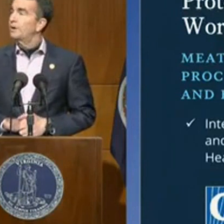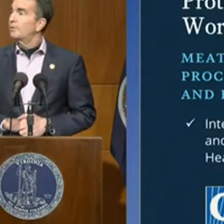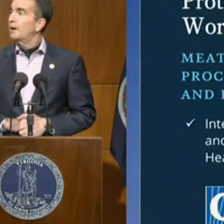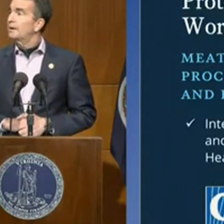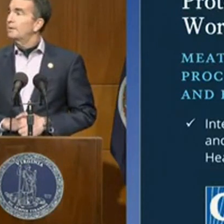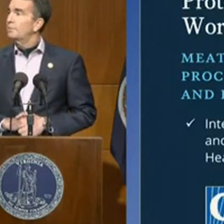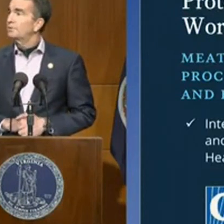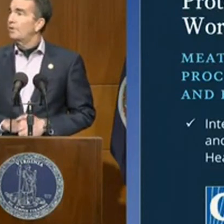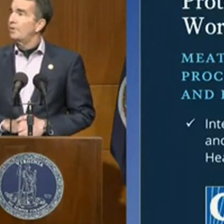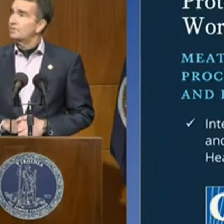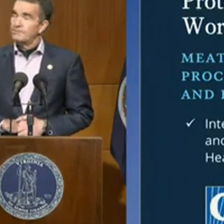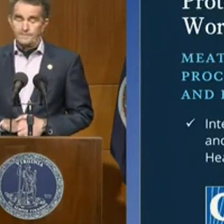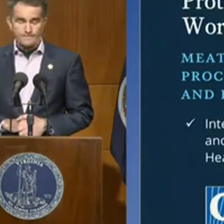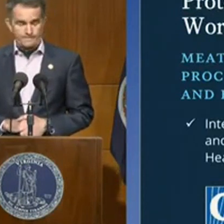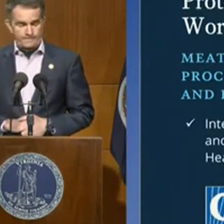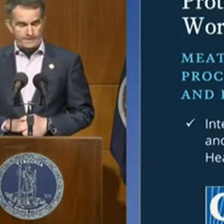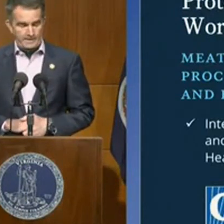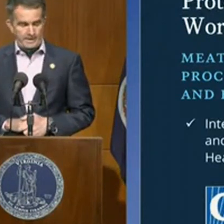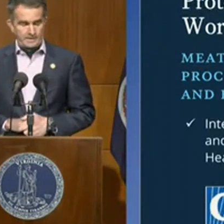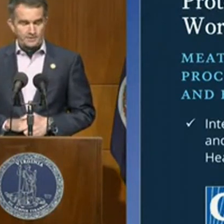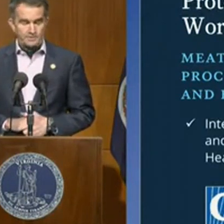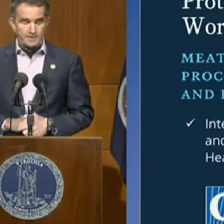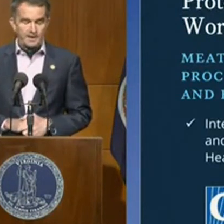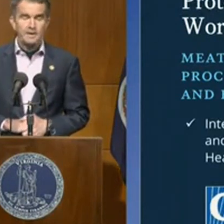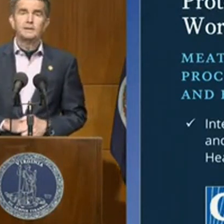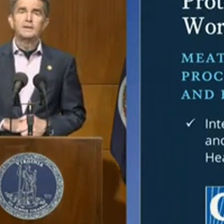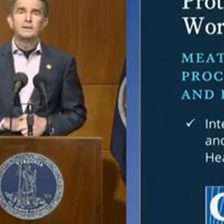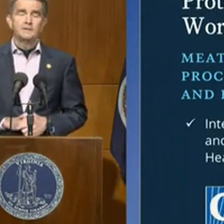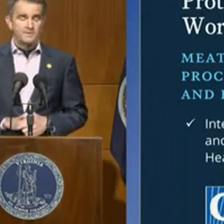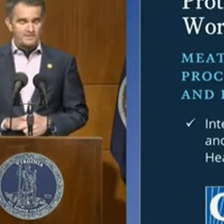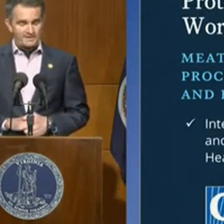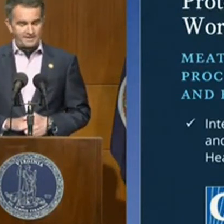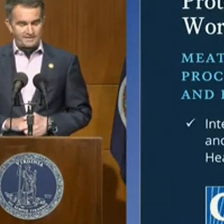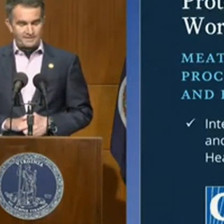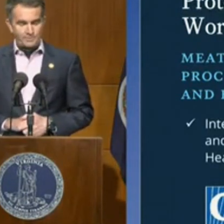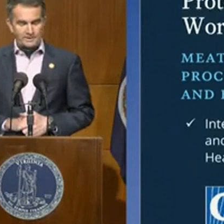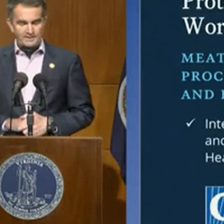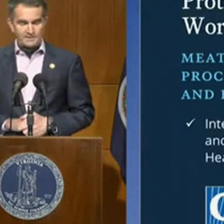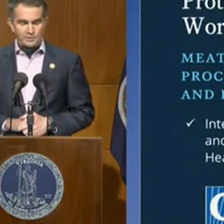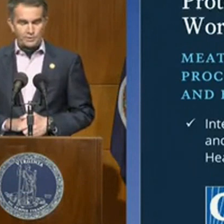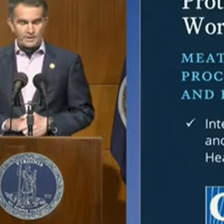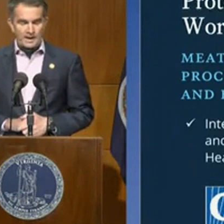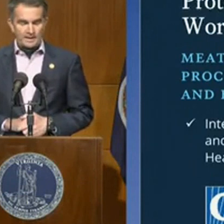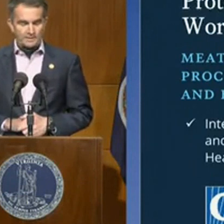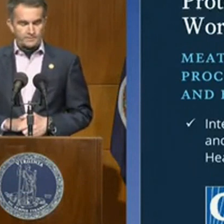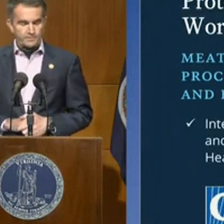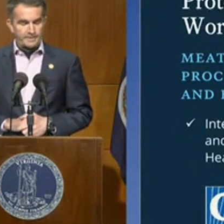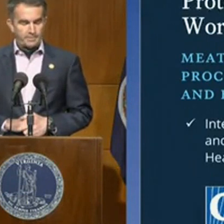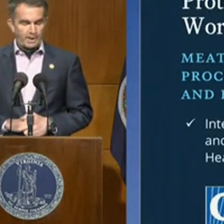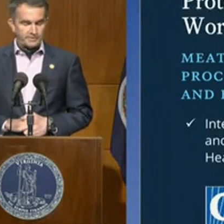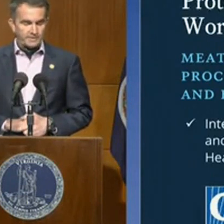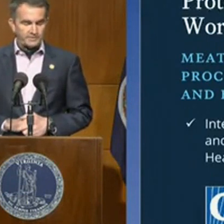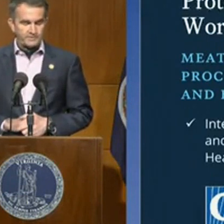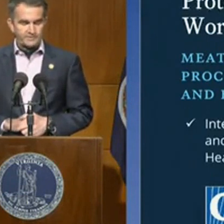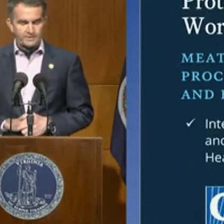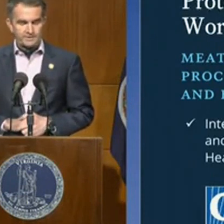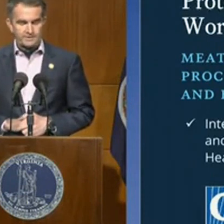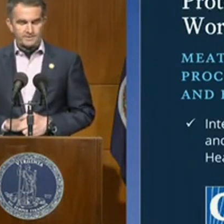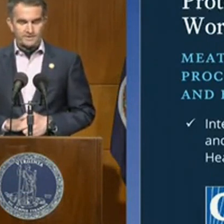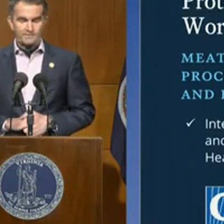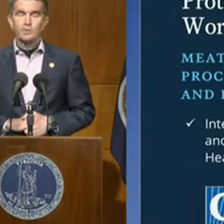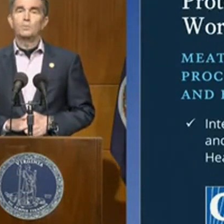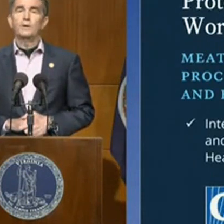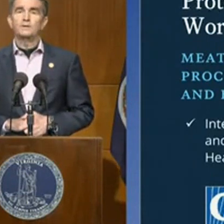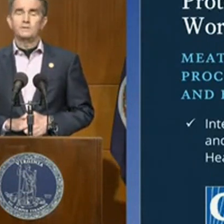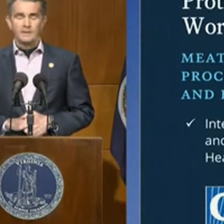are generating results. Yesterday, the CDC released new guidance for meat processing